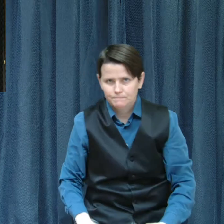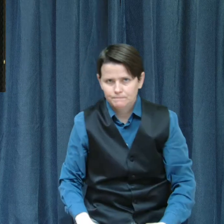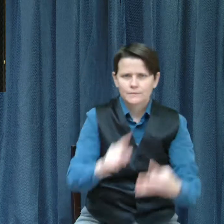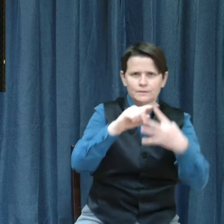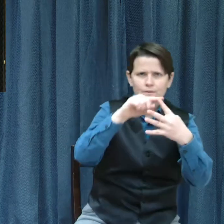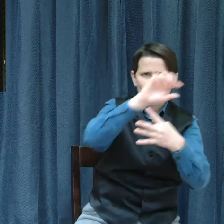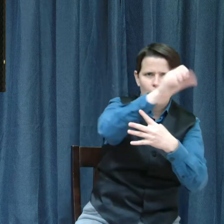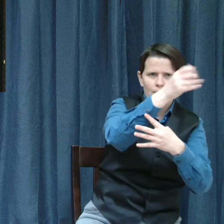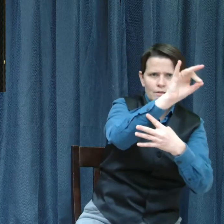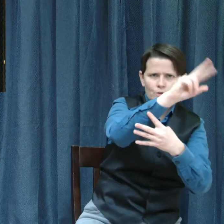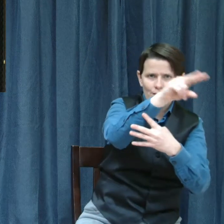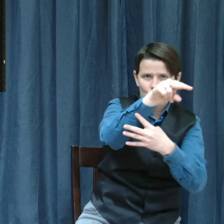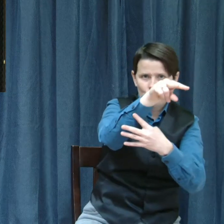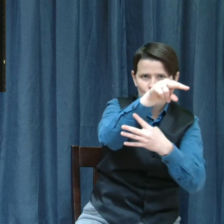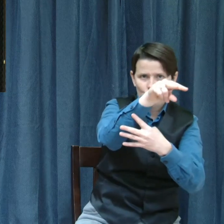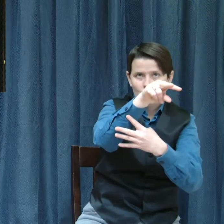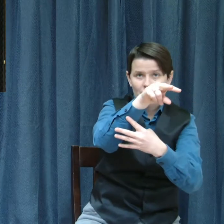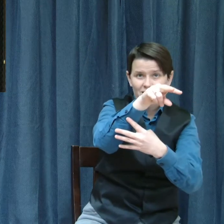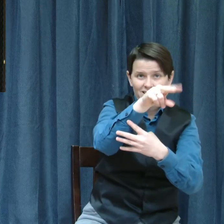1822 was a little while ago.